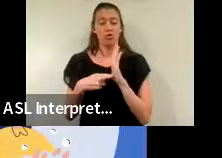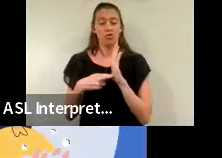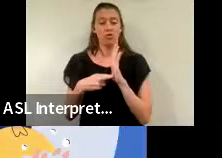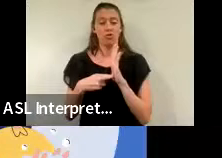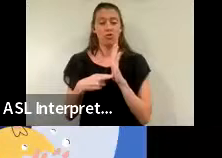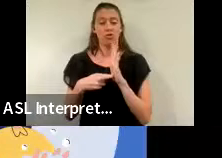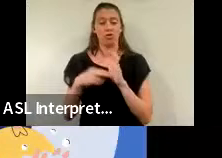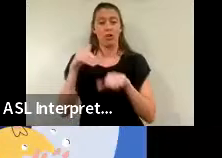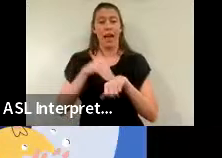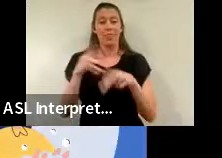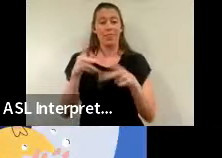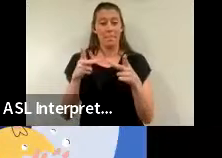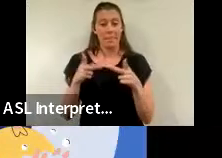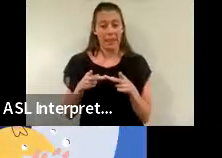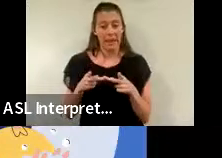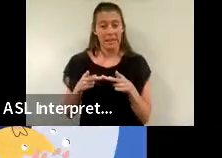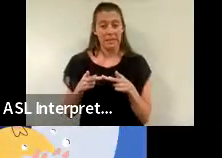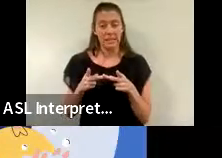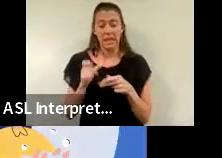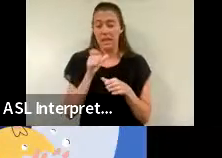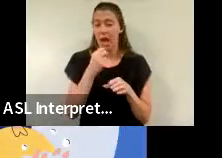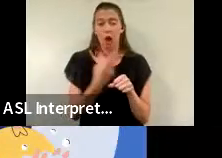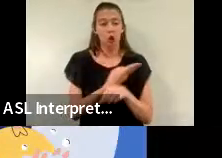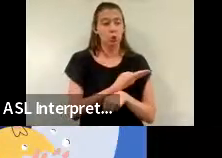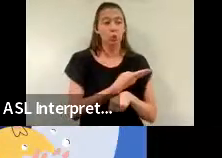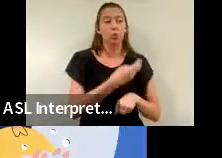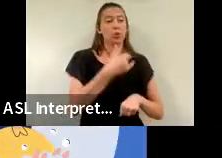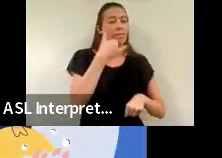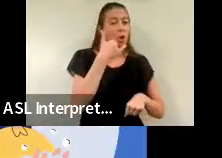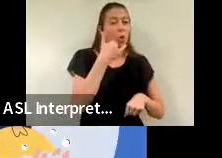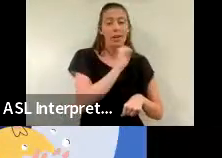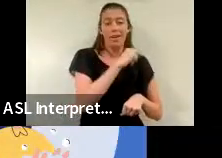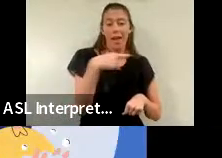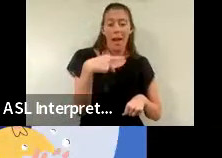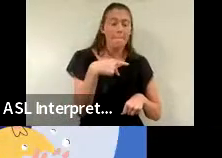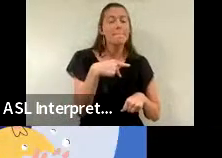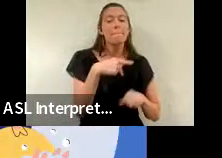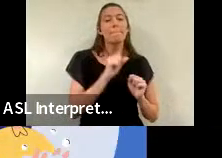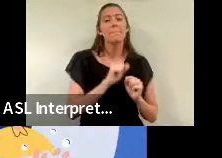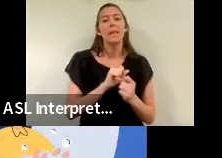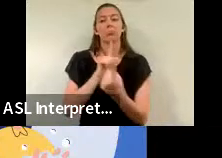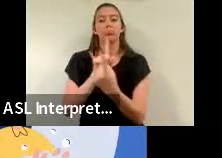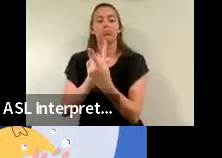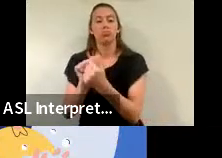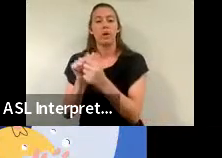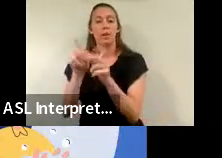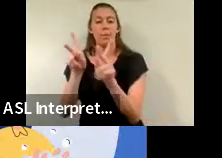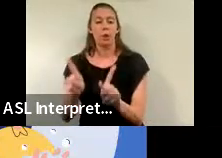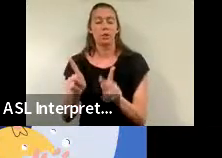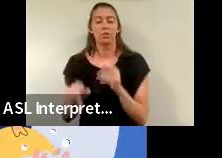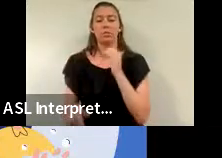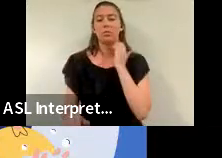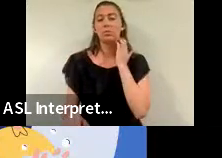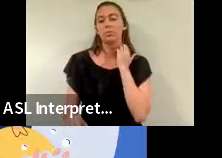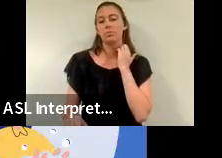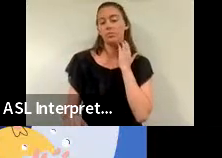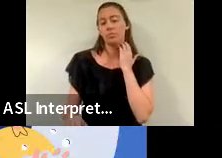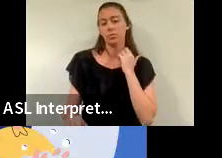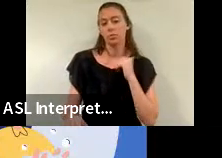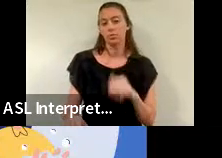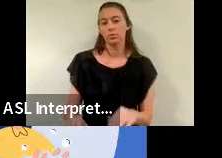site registration. And then we just have to kind of continue to keep, I mean, these things don't go away. They keep being the